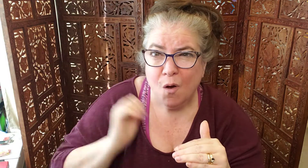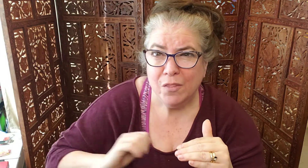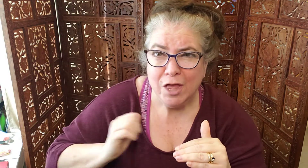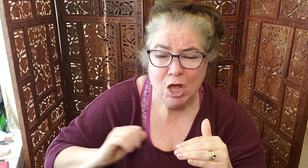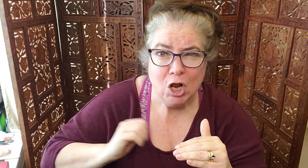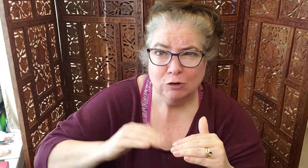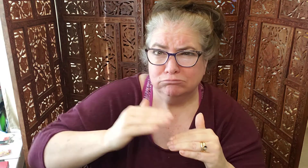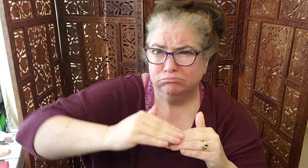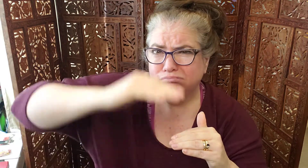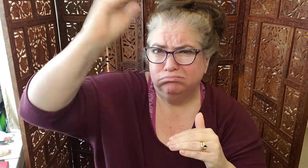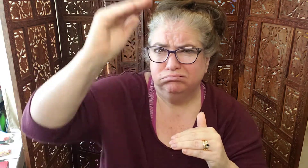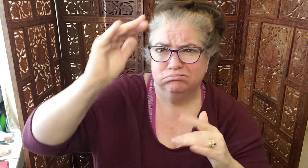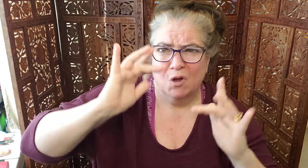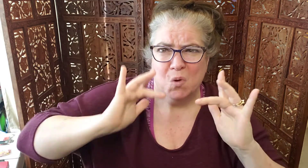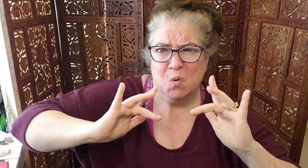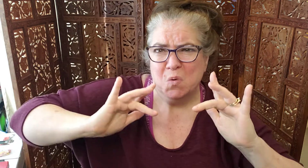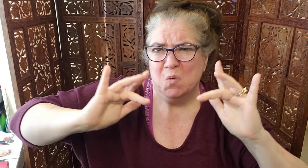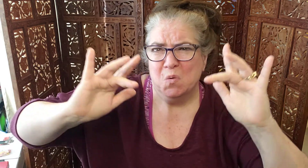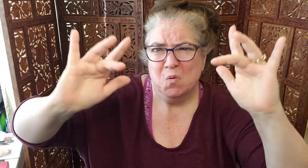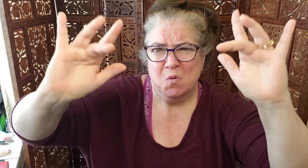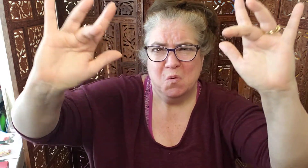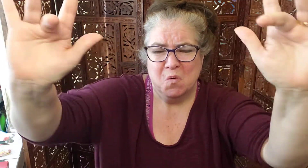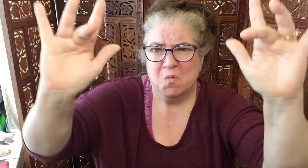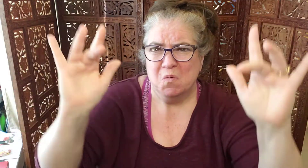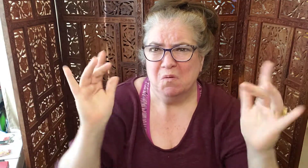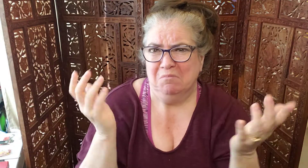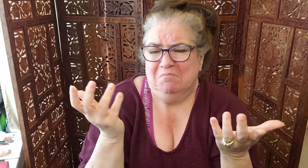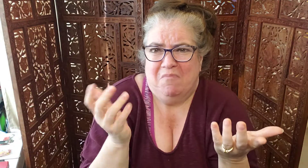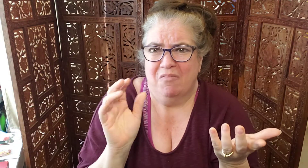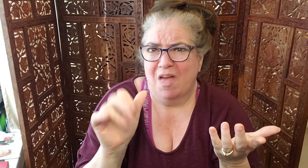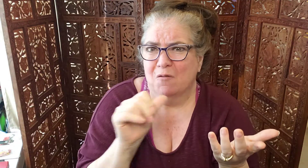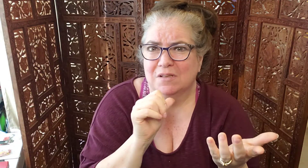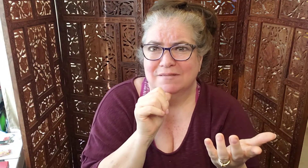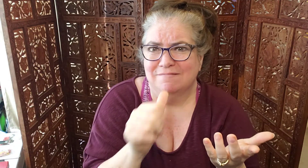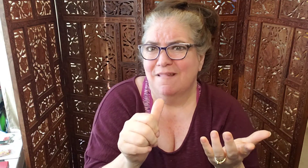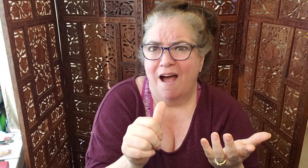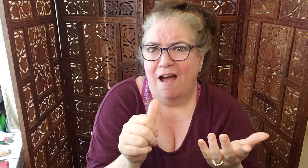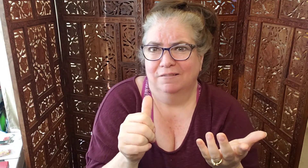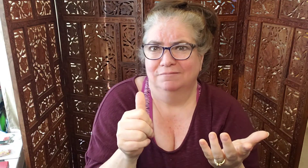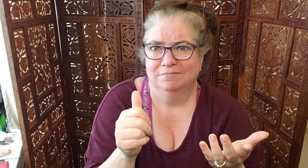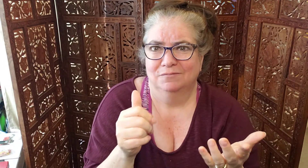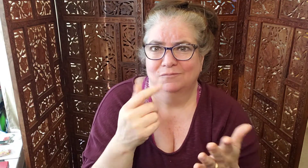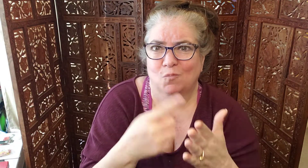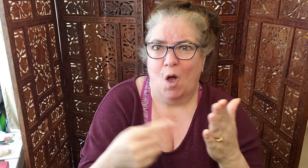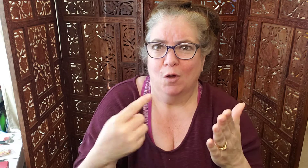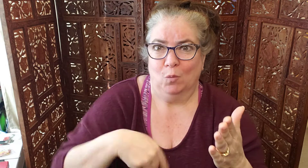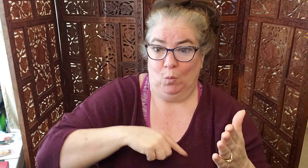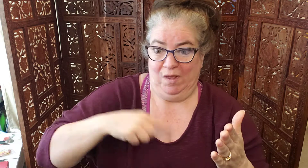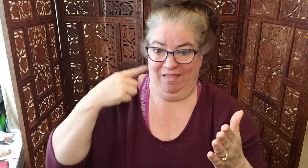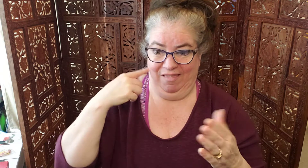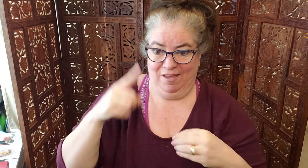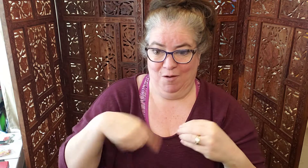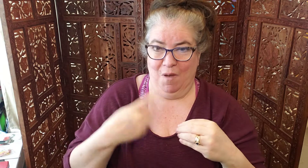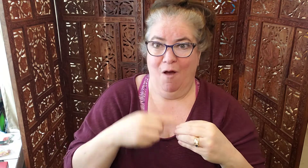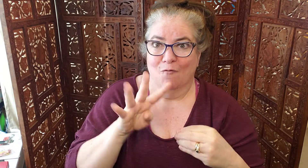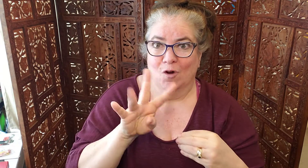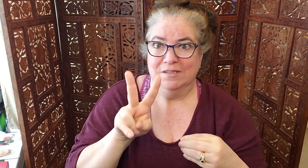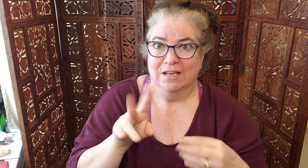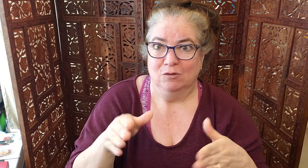Street was nobody's idea of the crossroads of a nation. At the